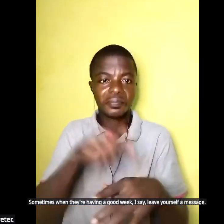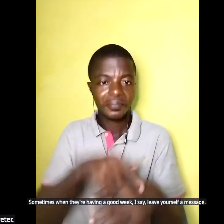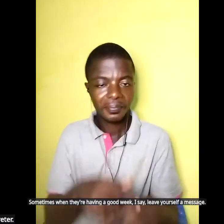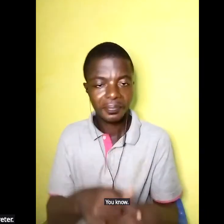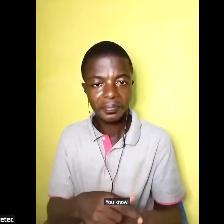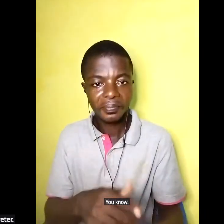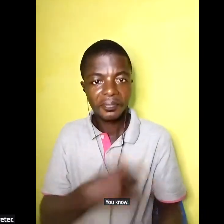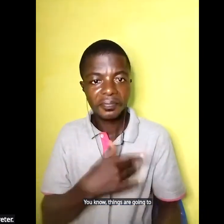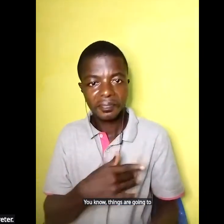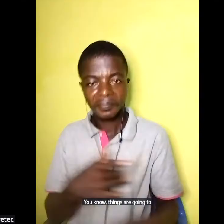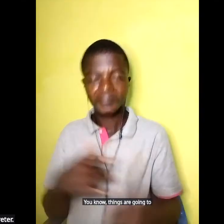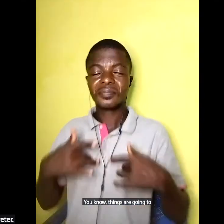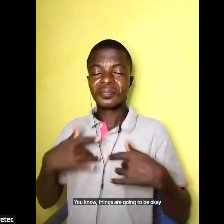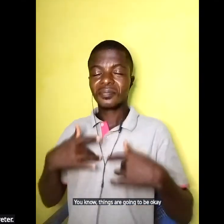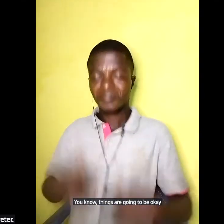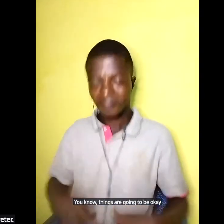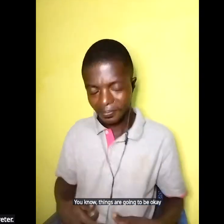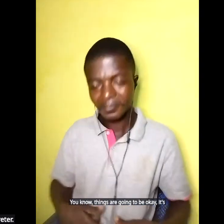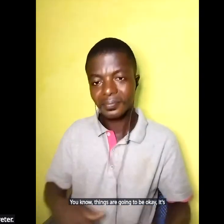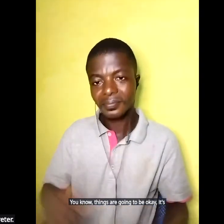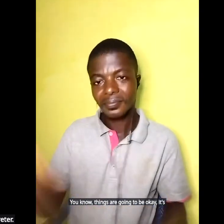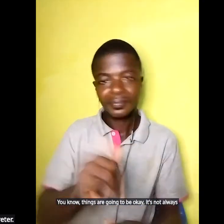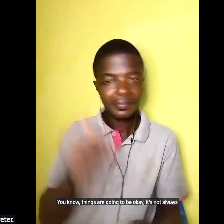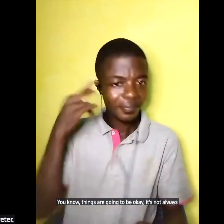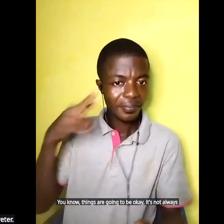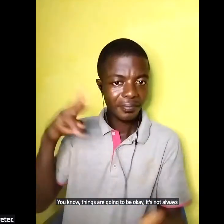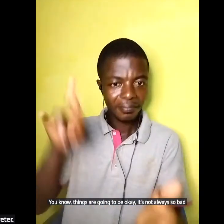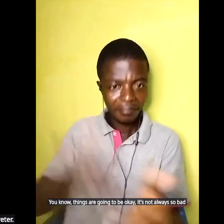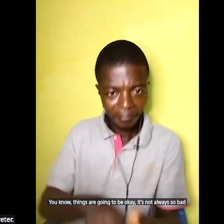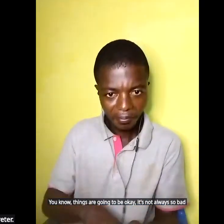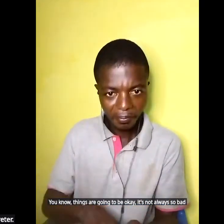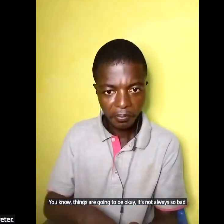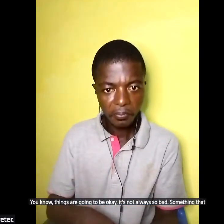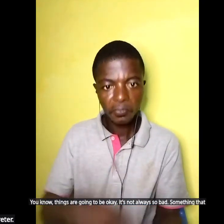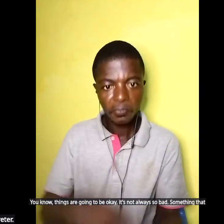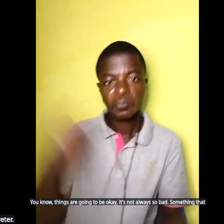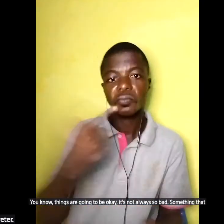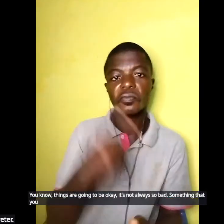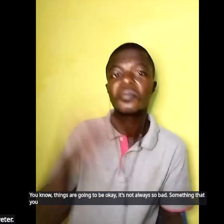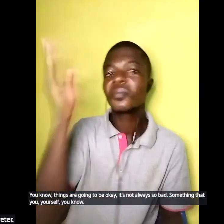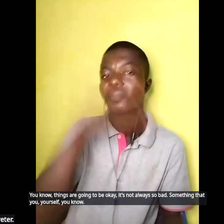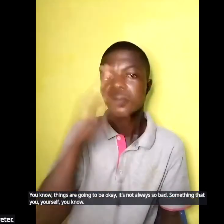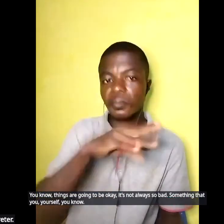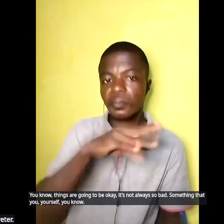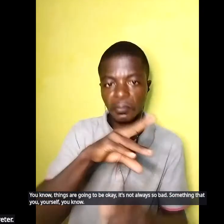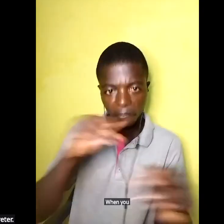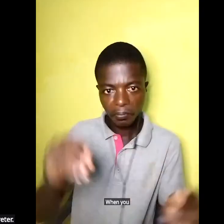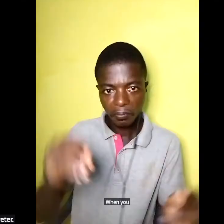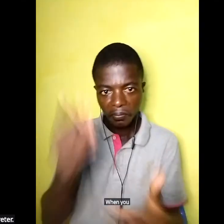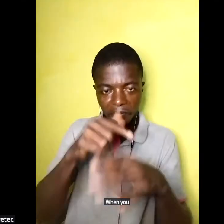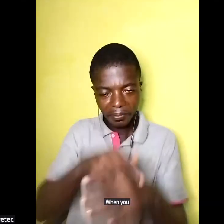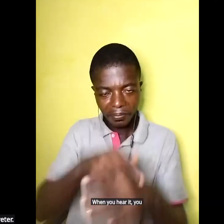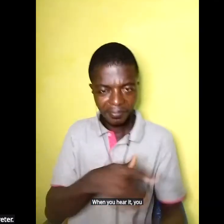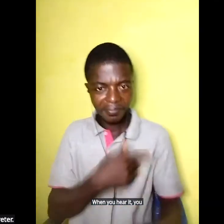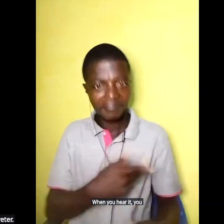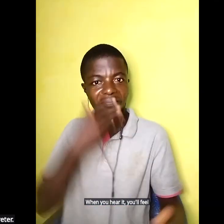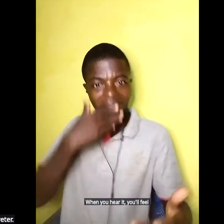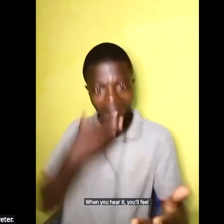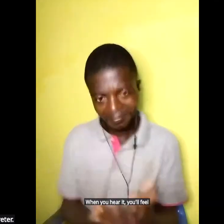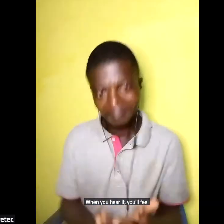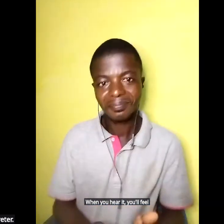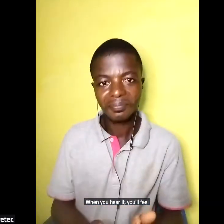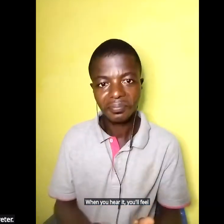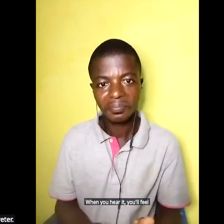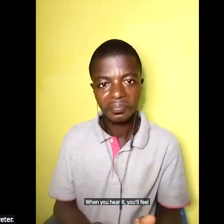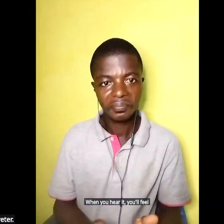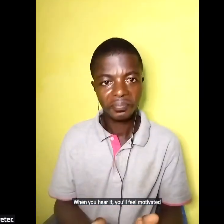things are going to be okay. It's not always so bad. Something that you yourself, you know, when you hear it, you feel